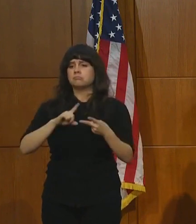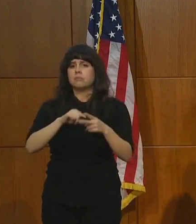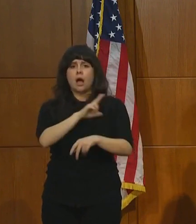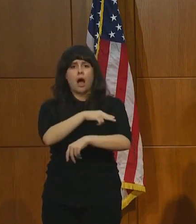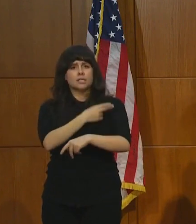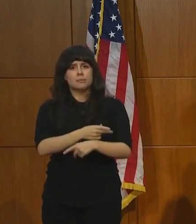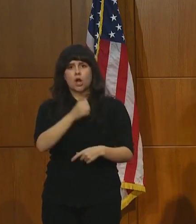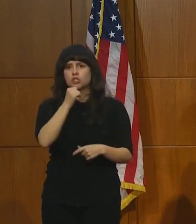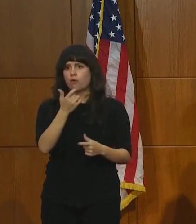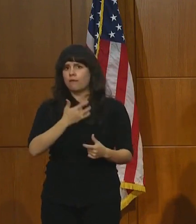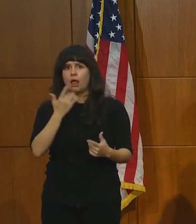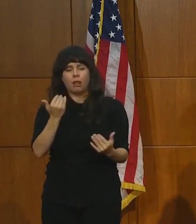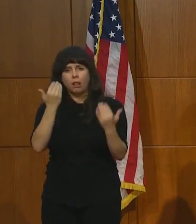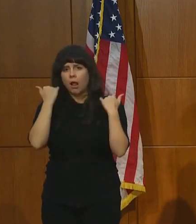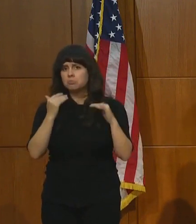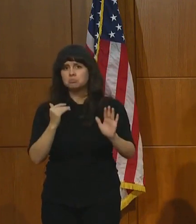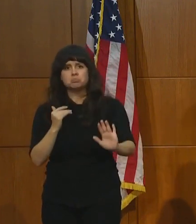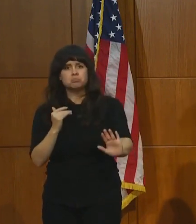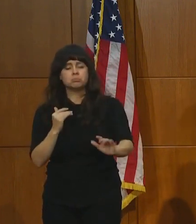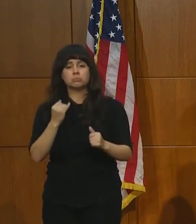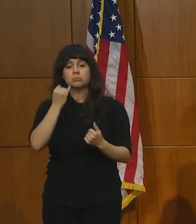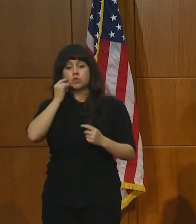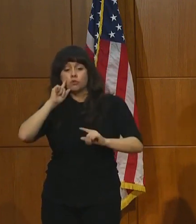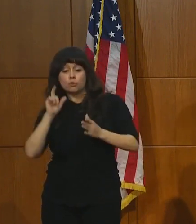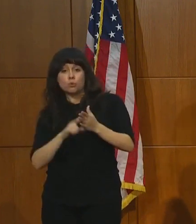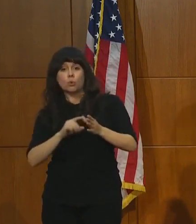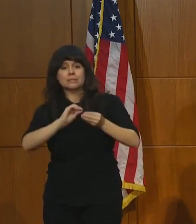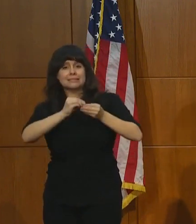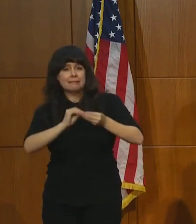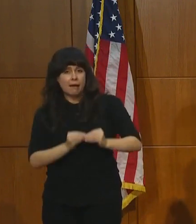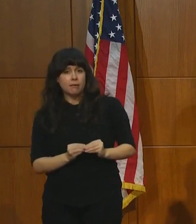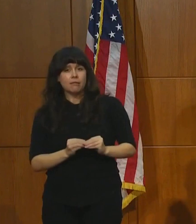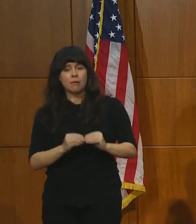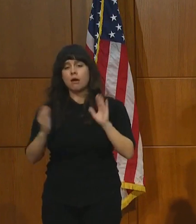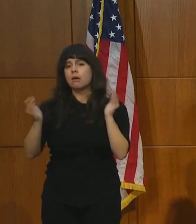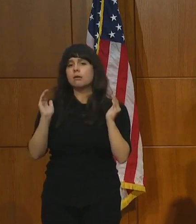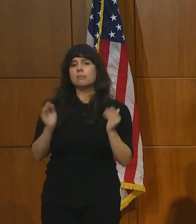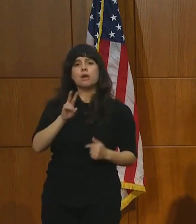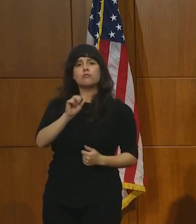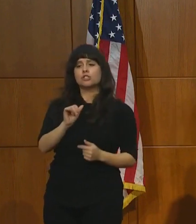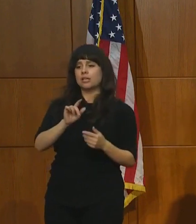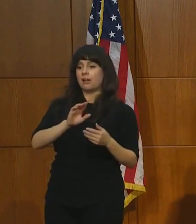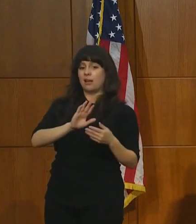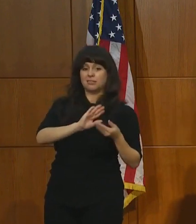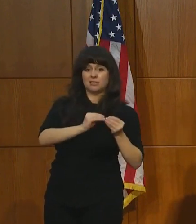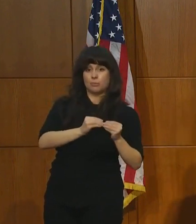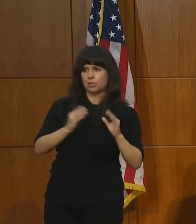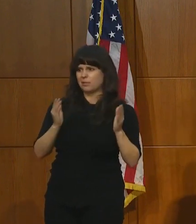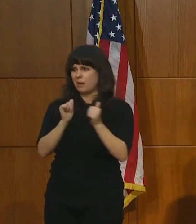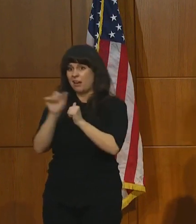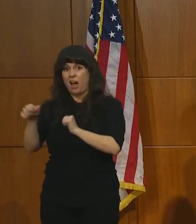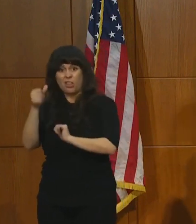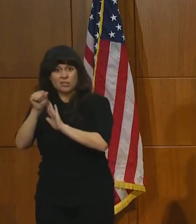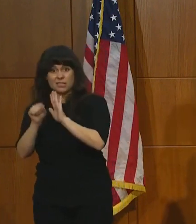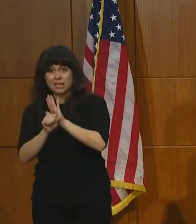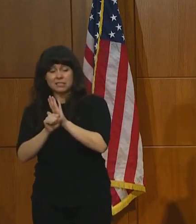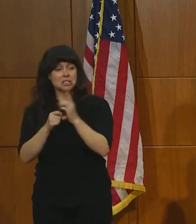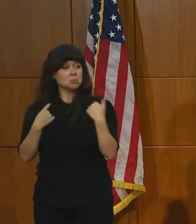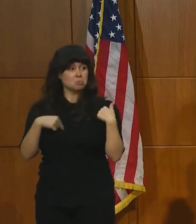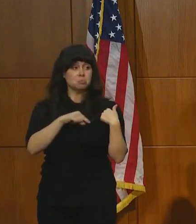overwhelmed. When you look at the data I showed you and you compare Virginia's numbers to other states, we're doing